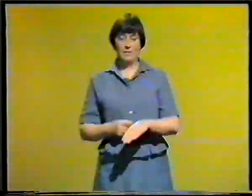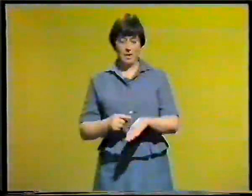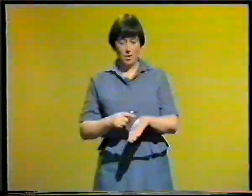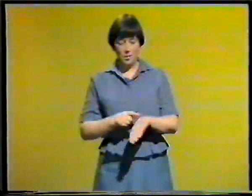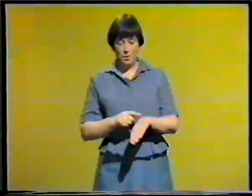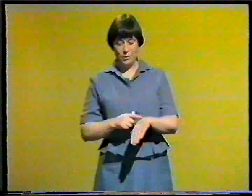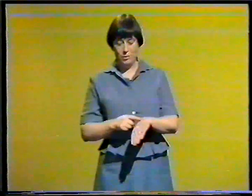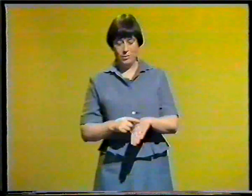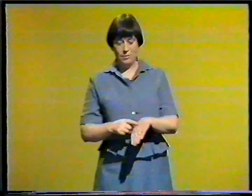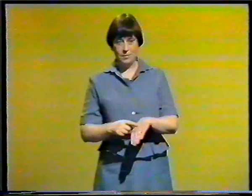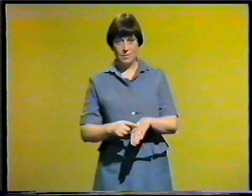blue,